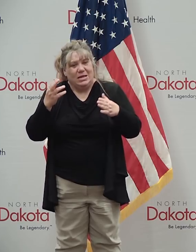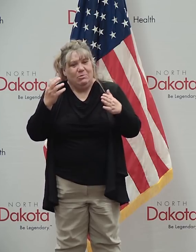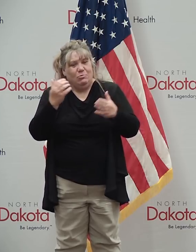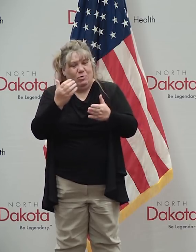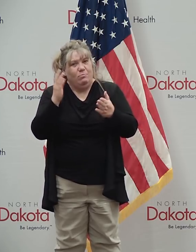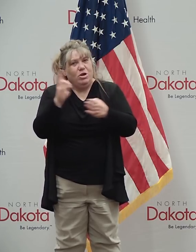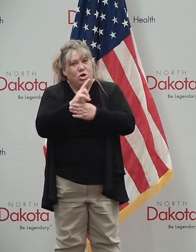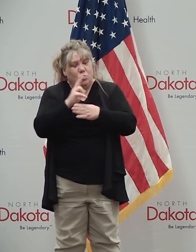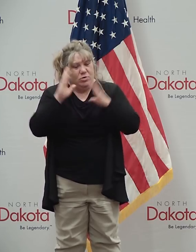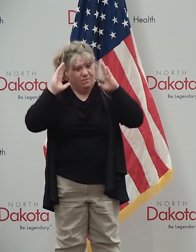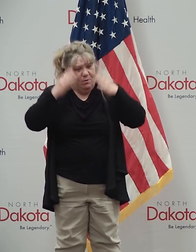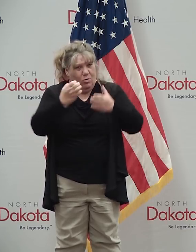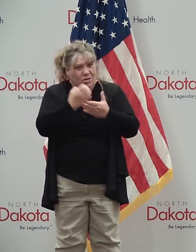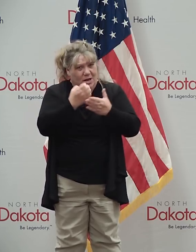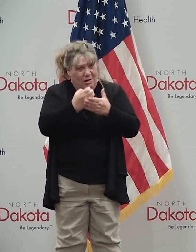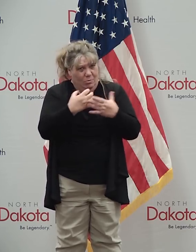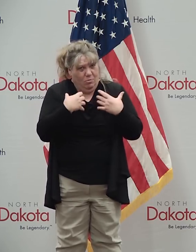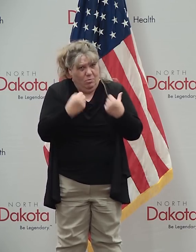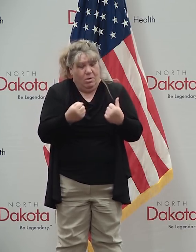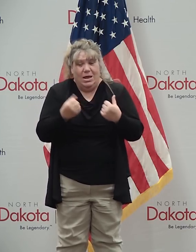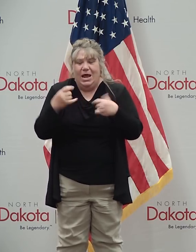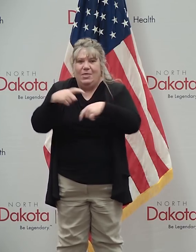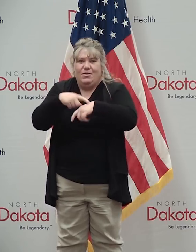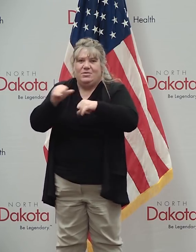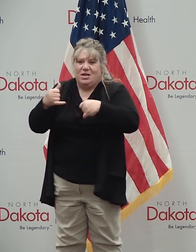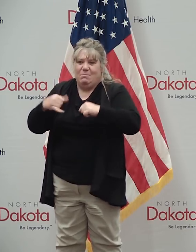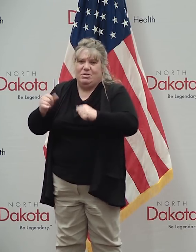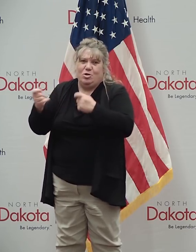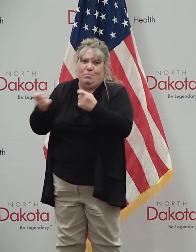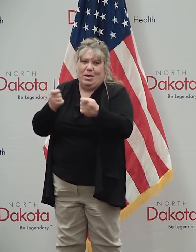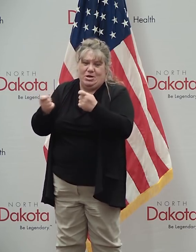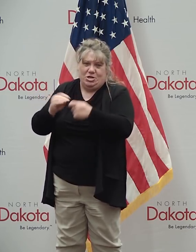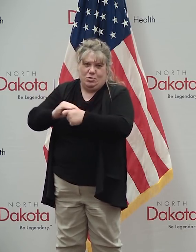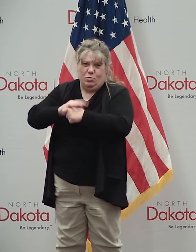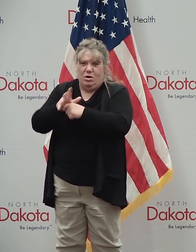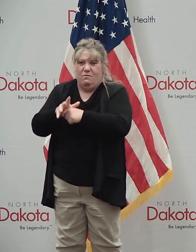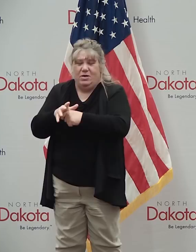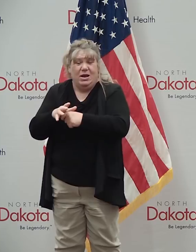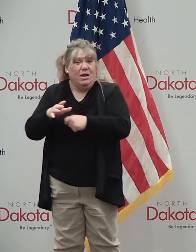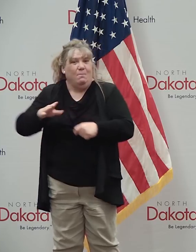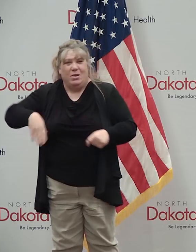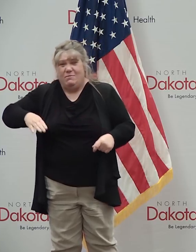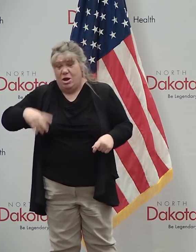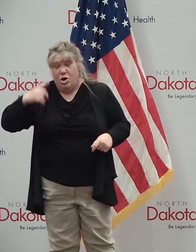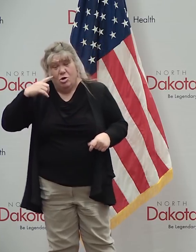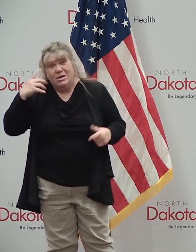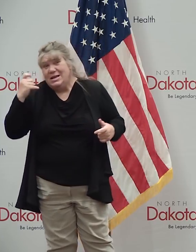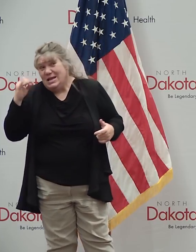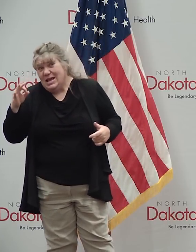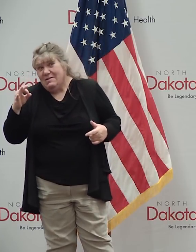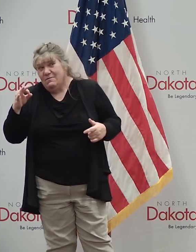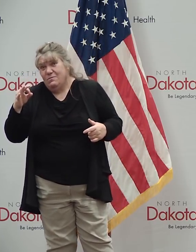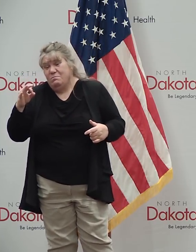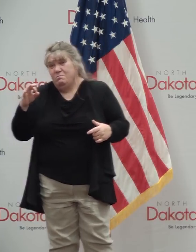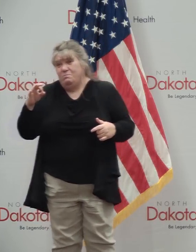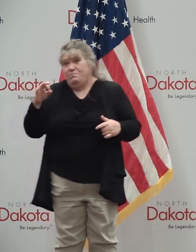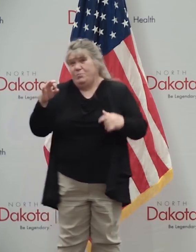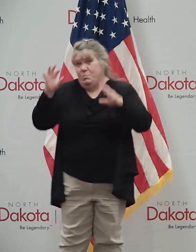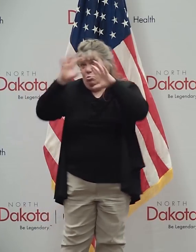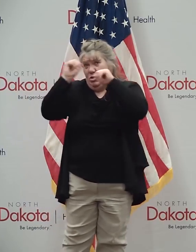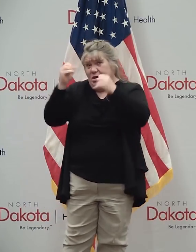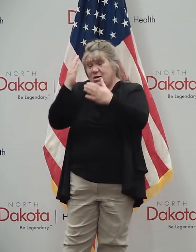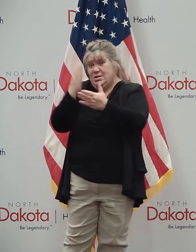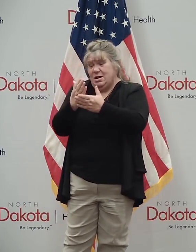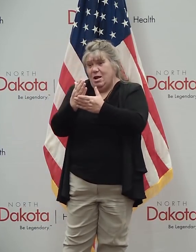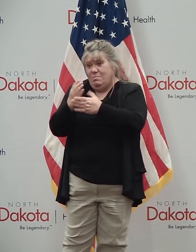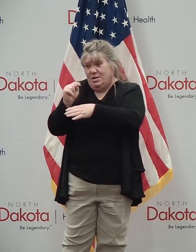while still managing the pandemic. So that's a good spot. But haven't heard if they stop doing it.